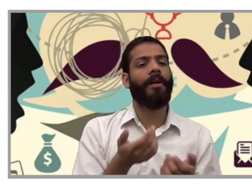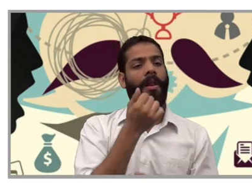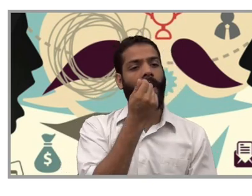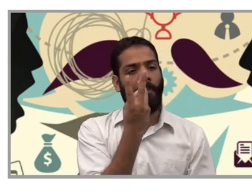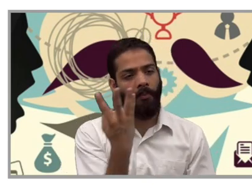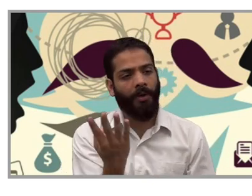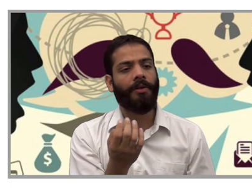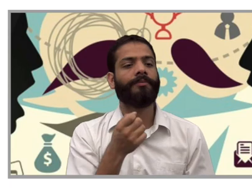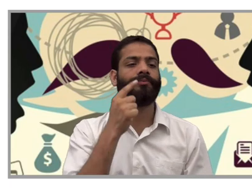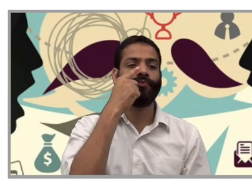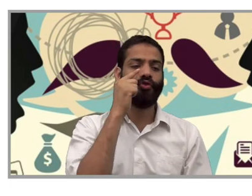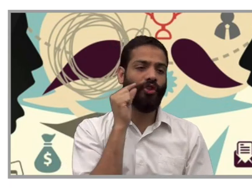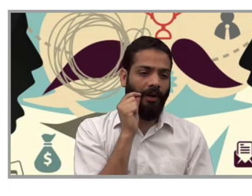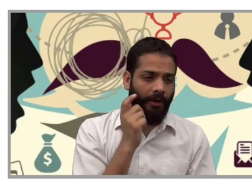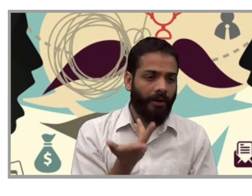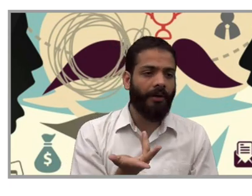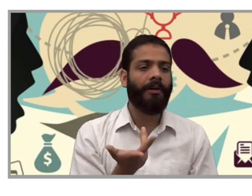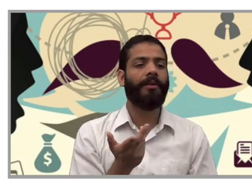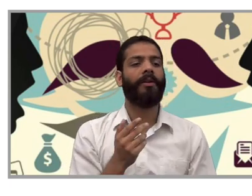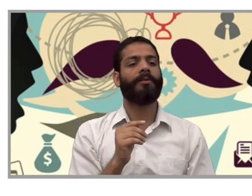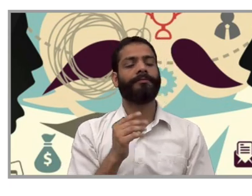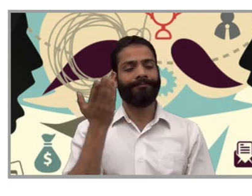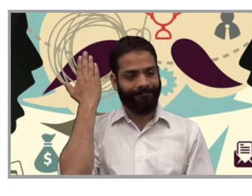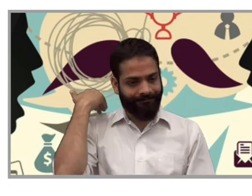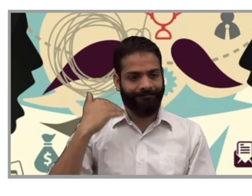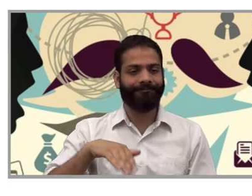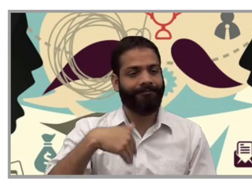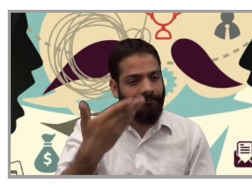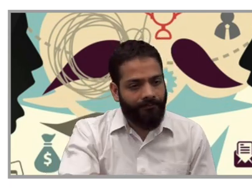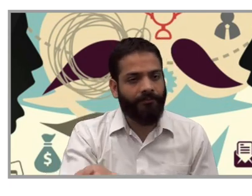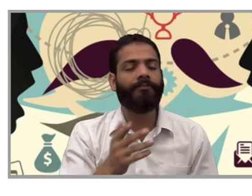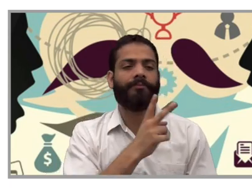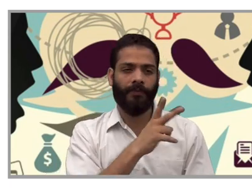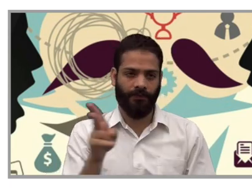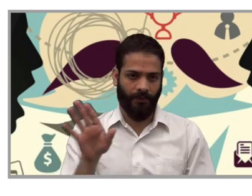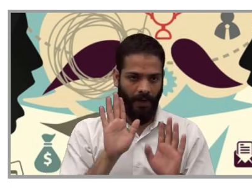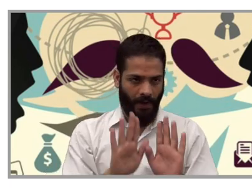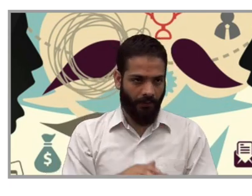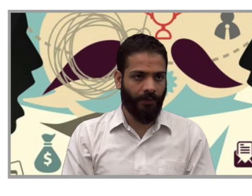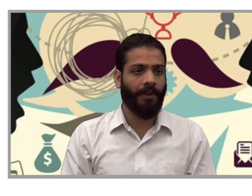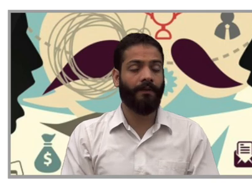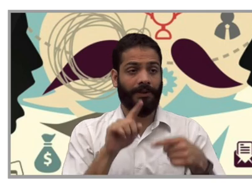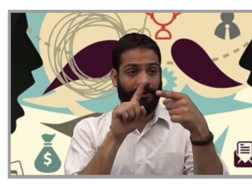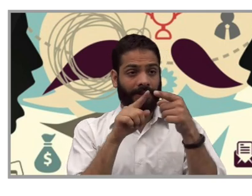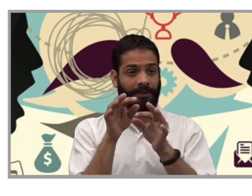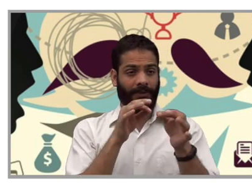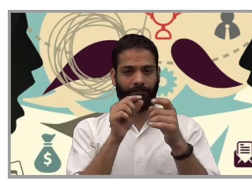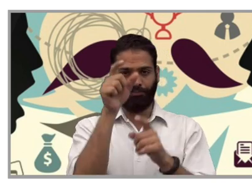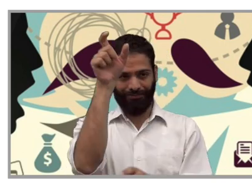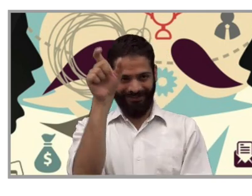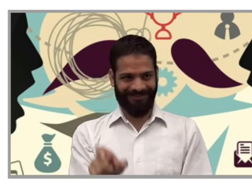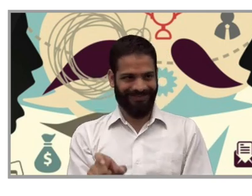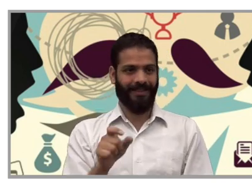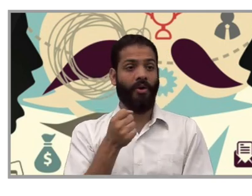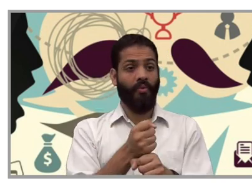gender, tense, aspect etc. First we are going to talk about person. The